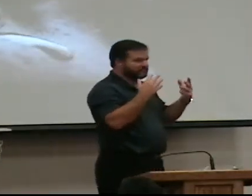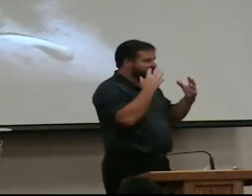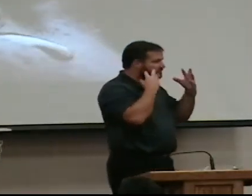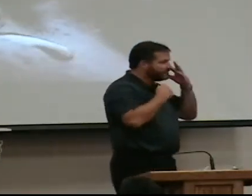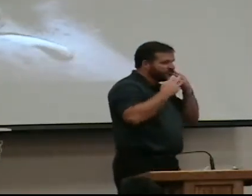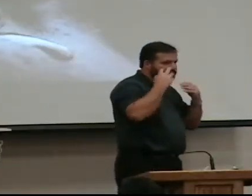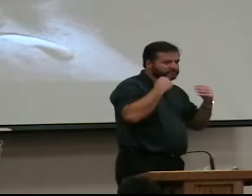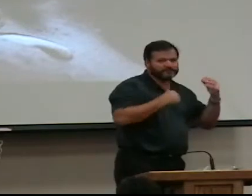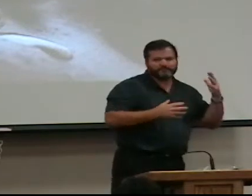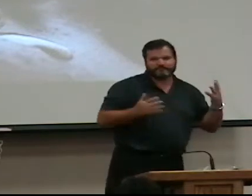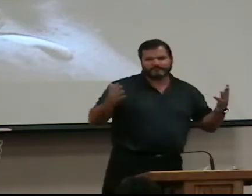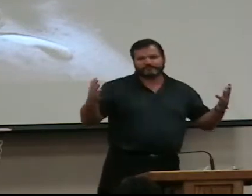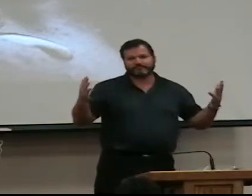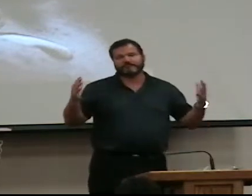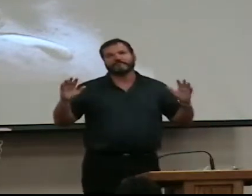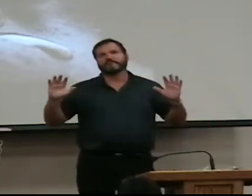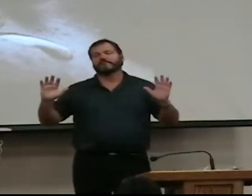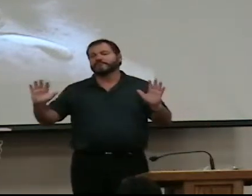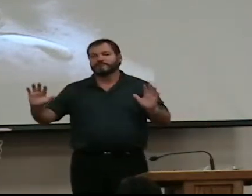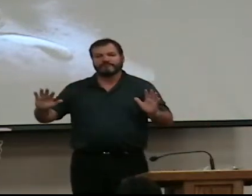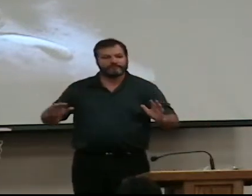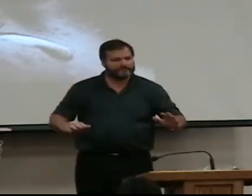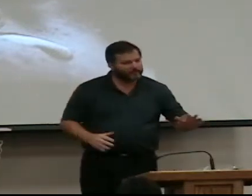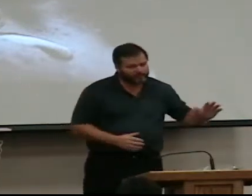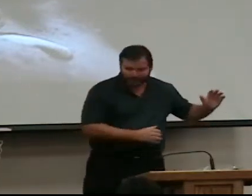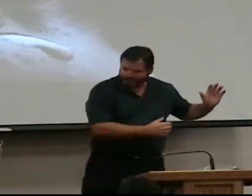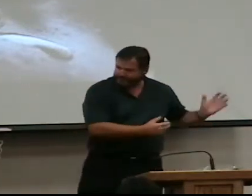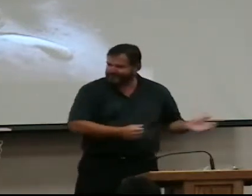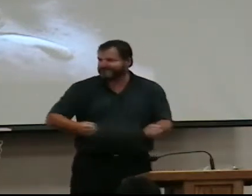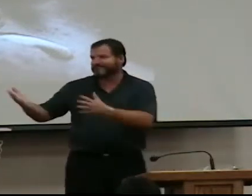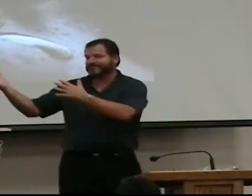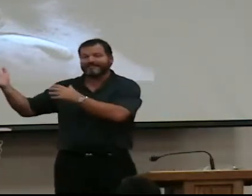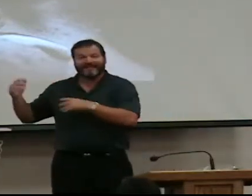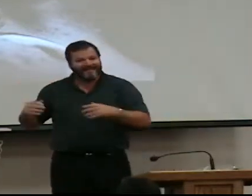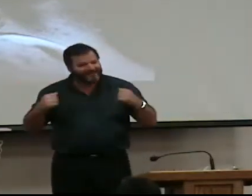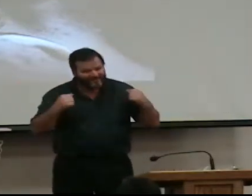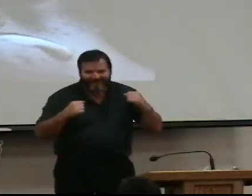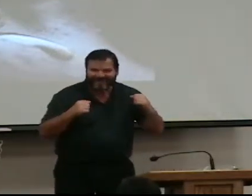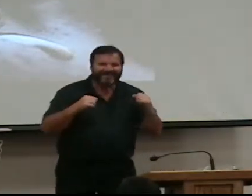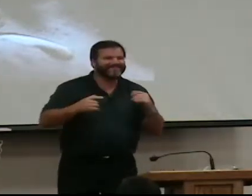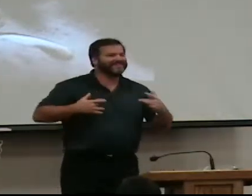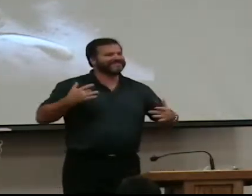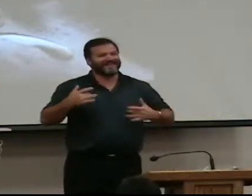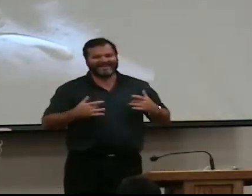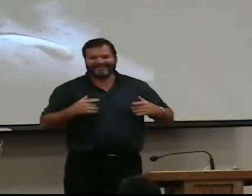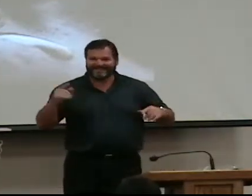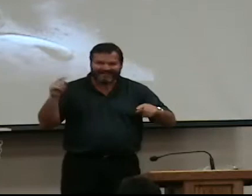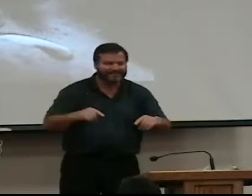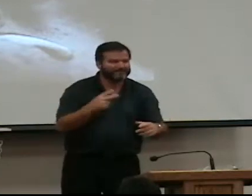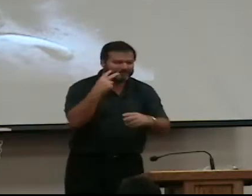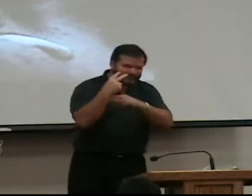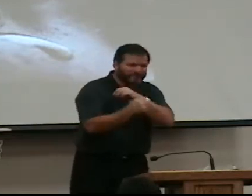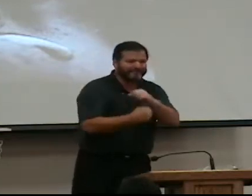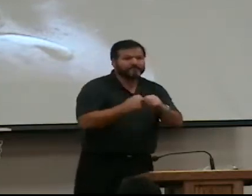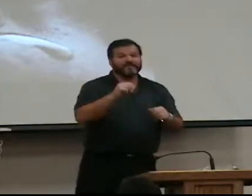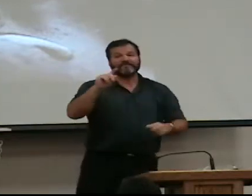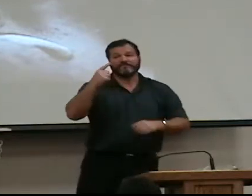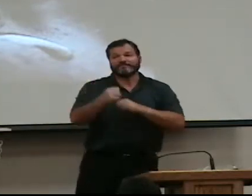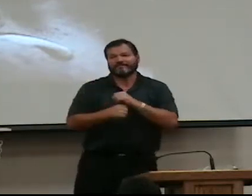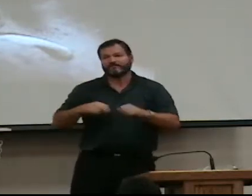experiences, go. And now I'm excited. And I came and stayed here for